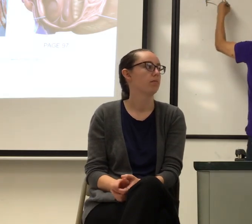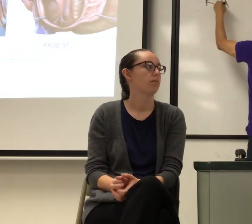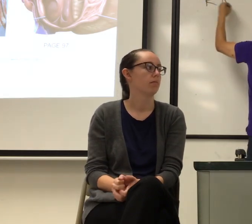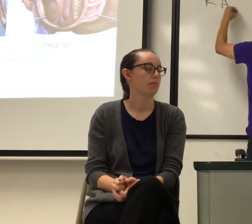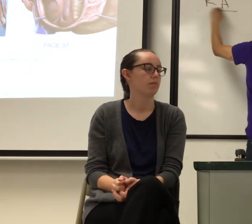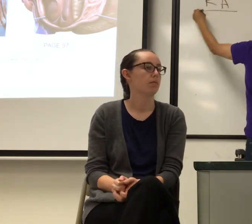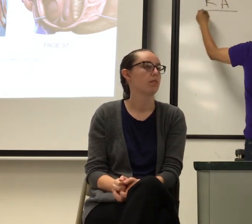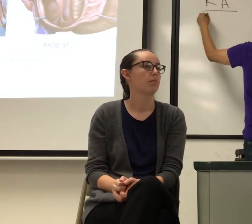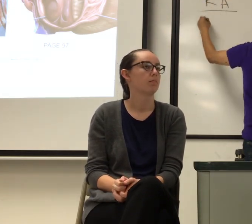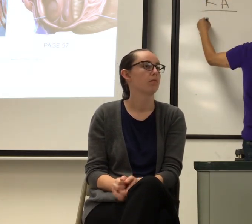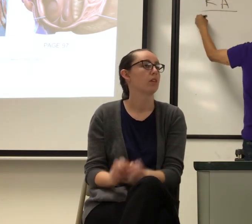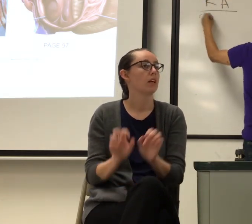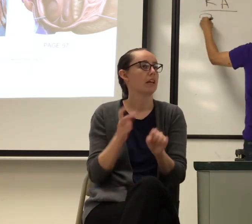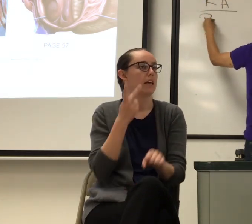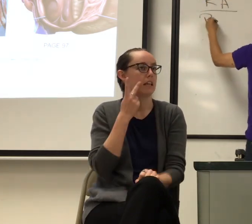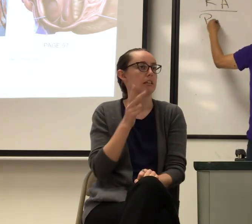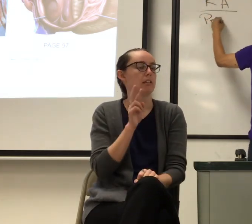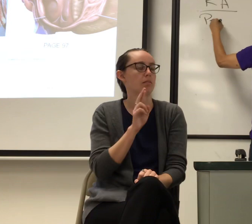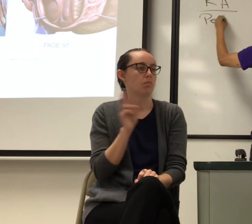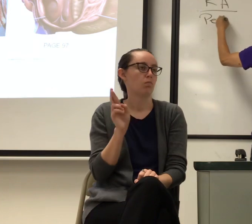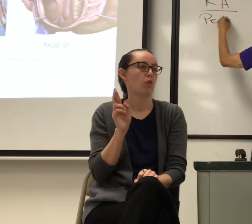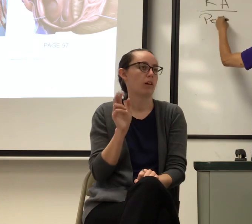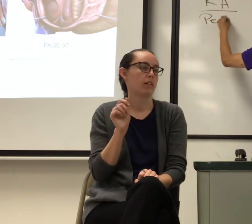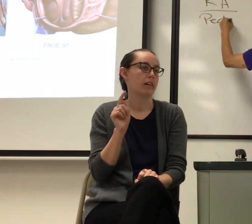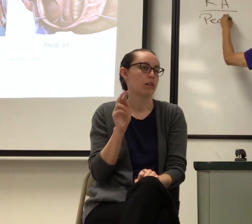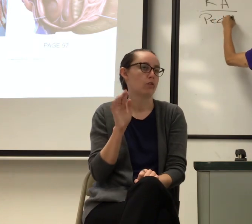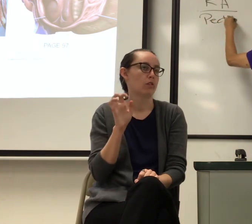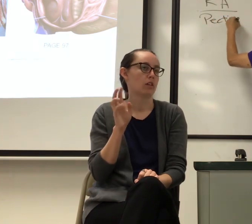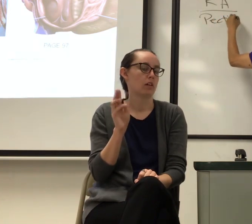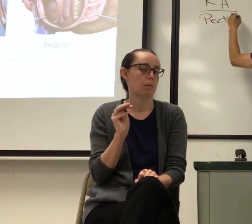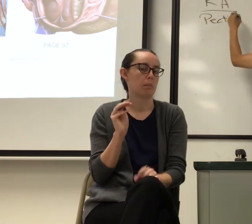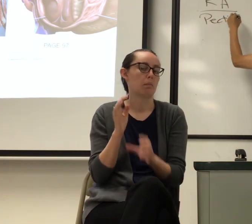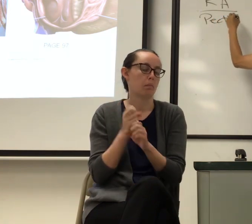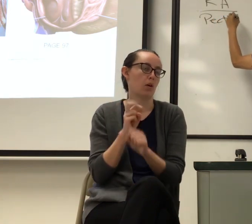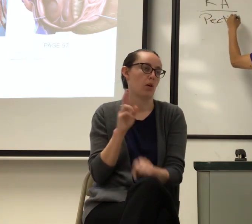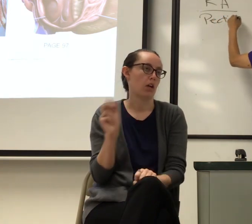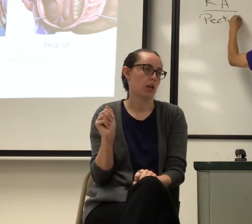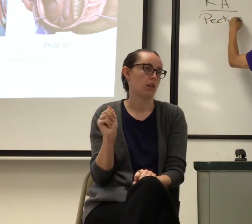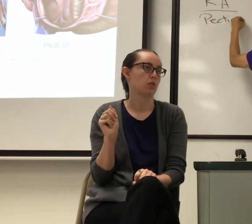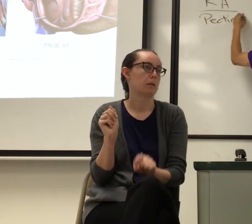RA, right atrium. Look at the pectinate muscle on the inside.